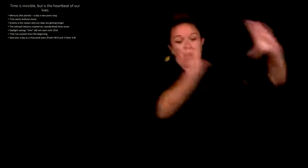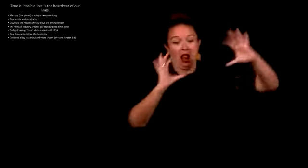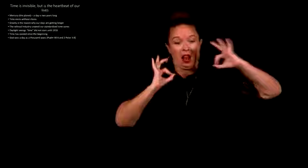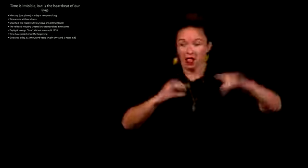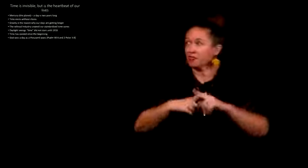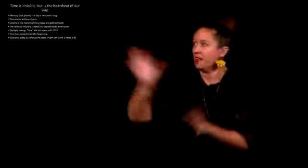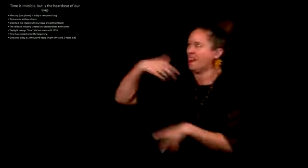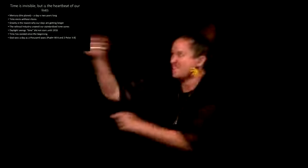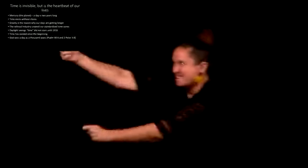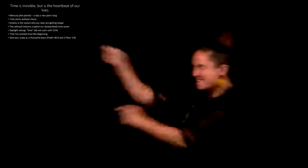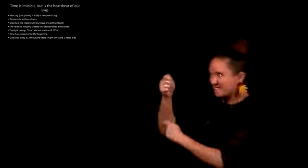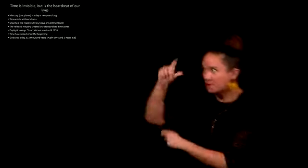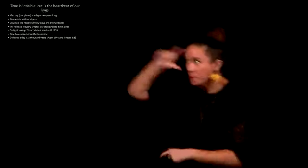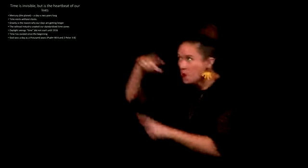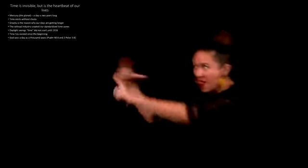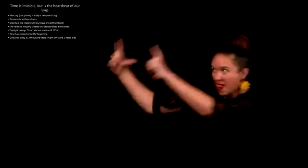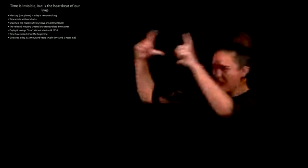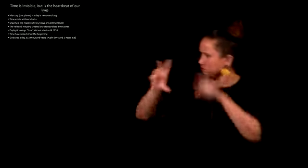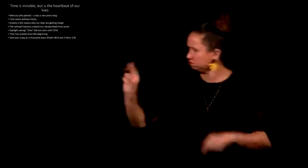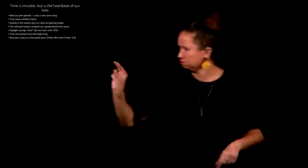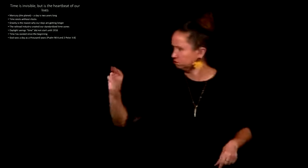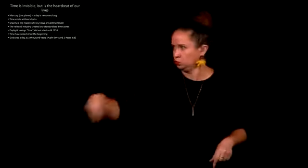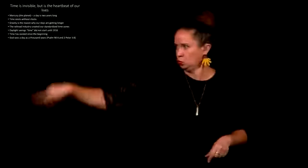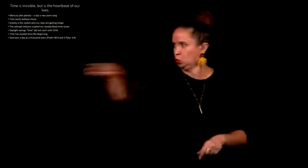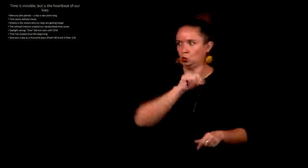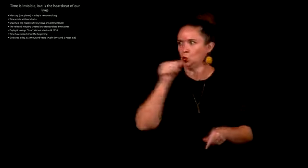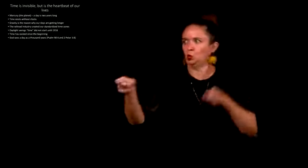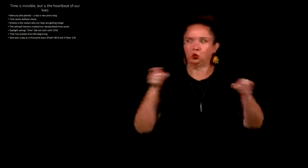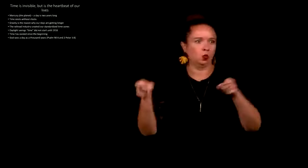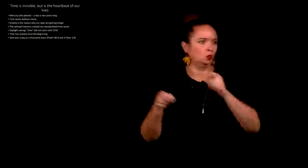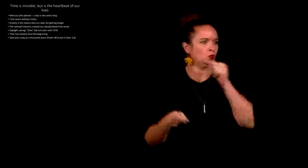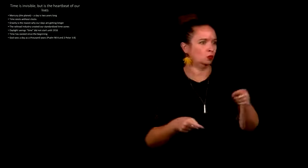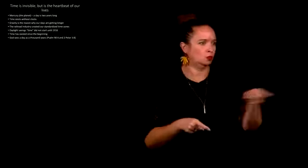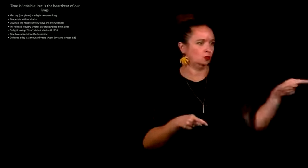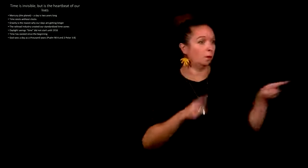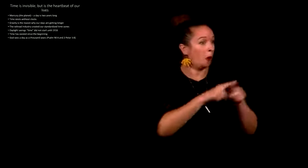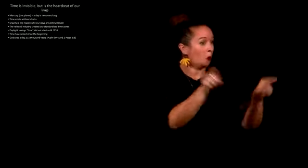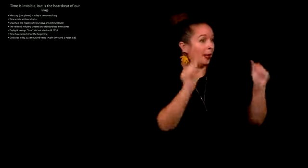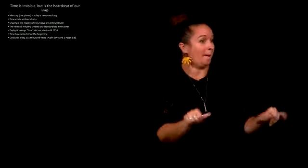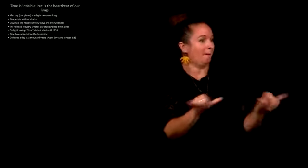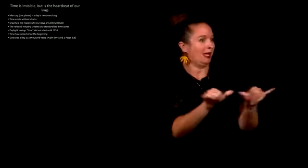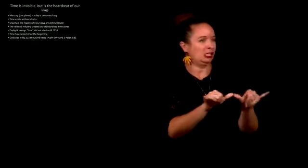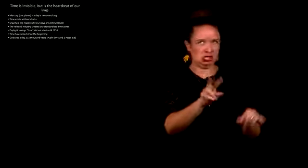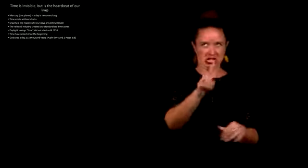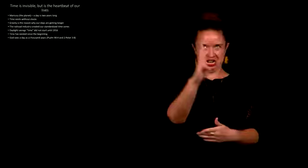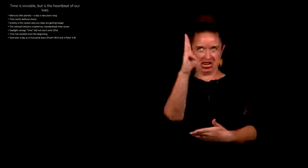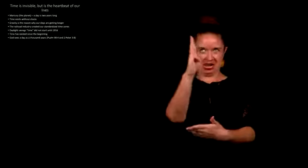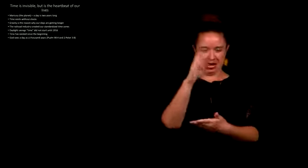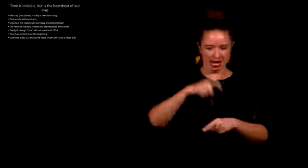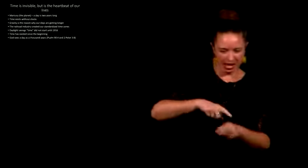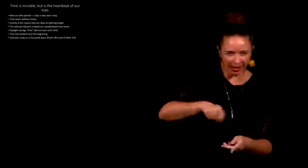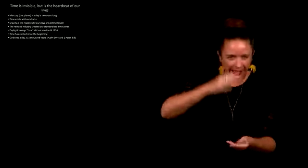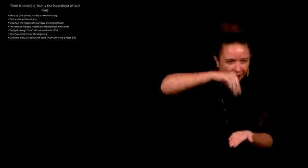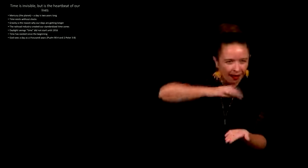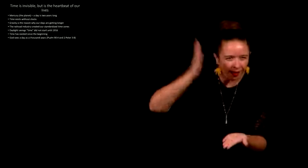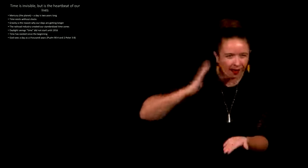You know, we didn't really, you know, like, can't move the moon around and control time, of course, but we can measure